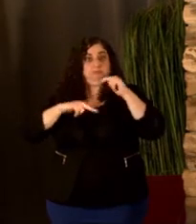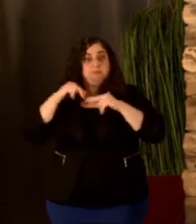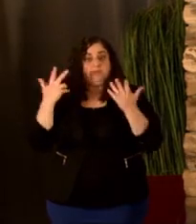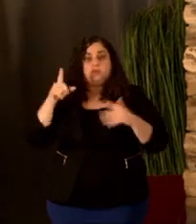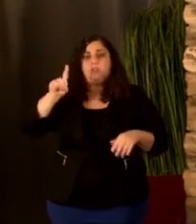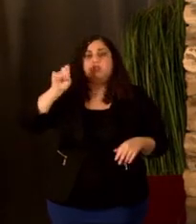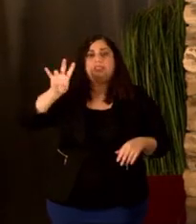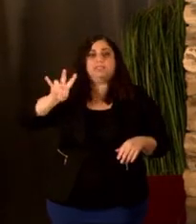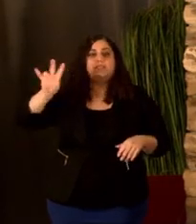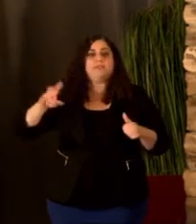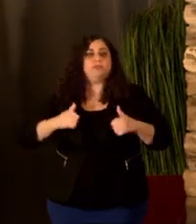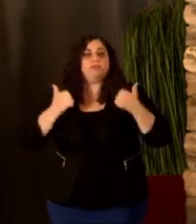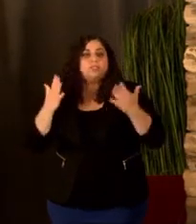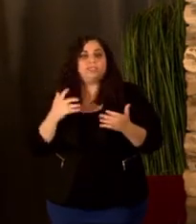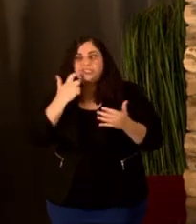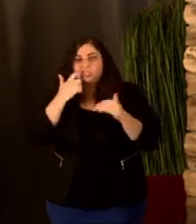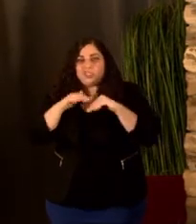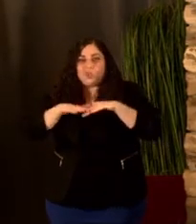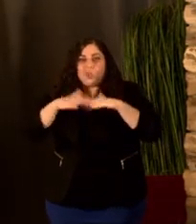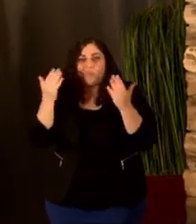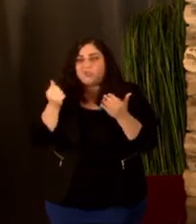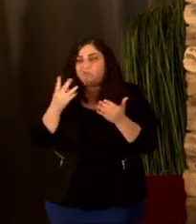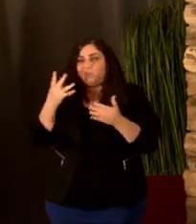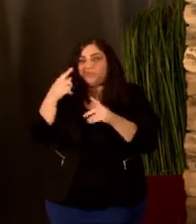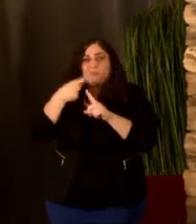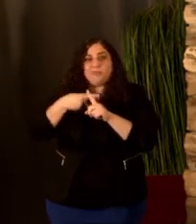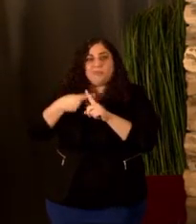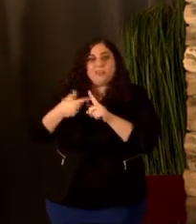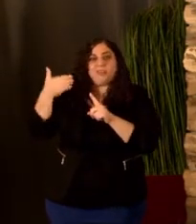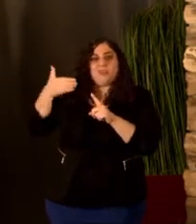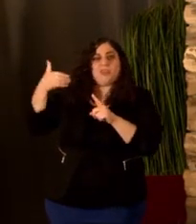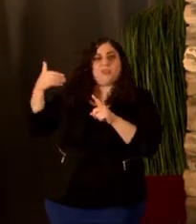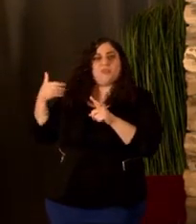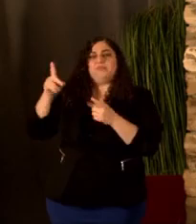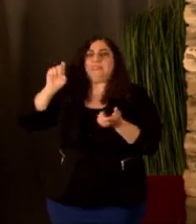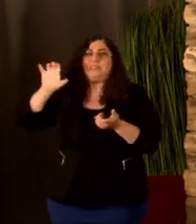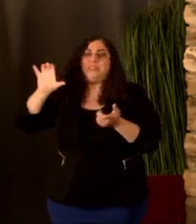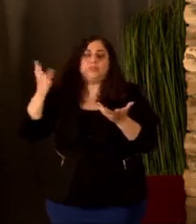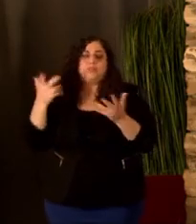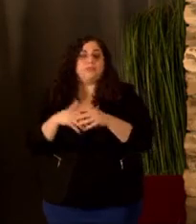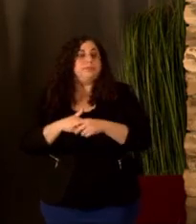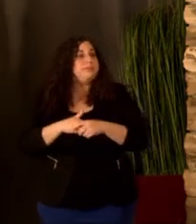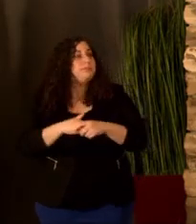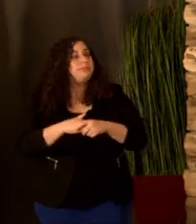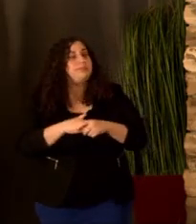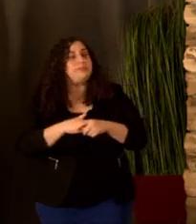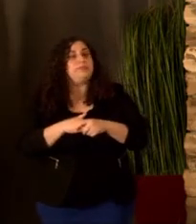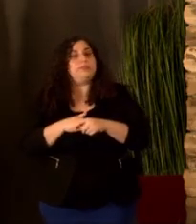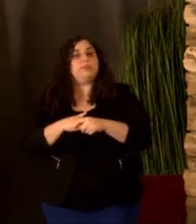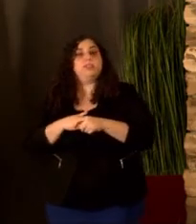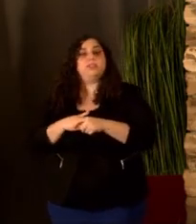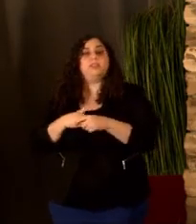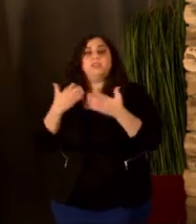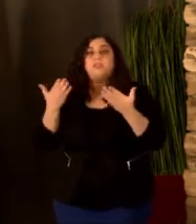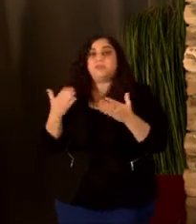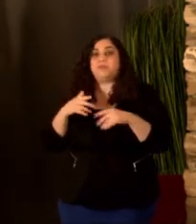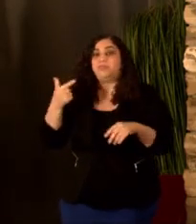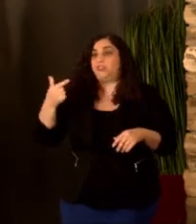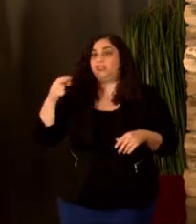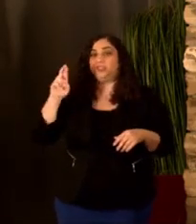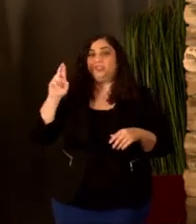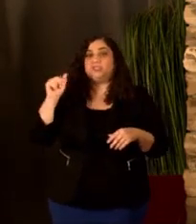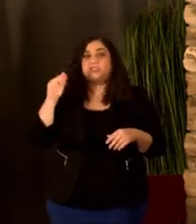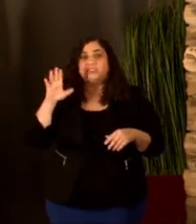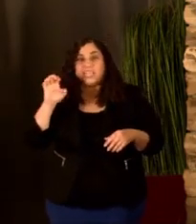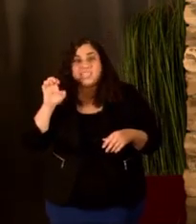This opened up just a few months ago in December, and we thought just because Mia Grace was so kind enough to wave at us